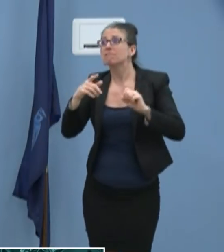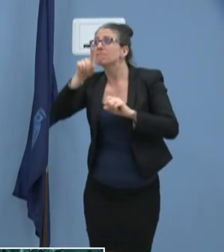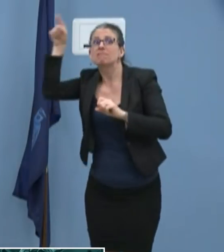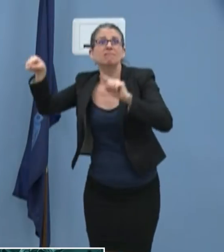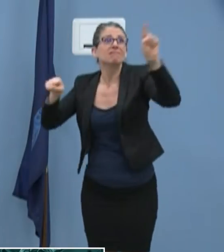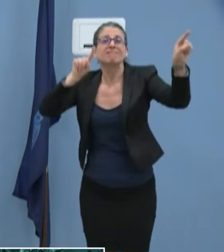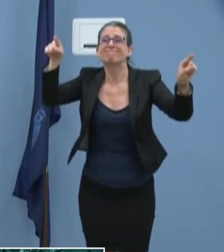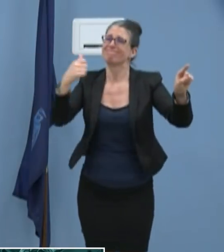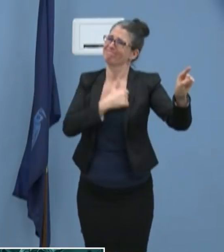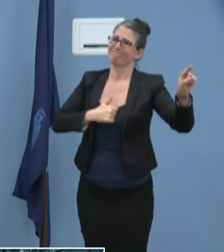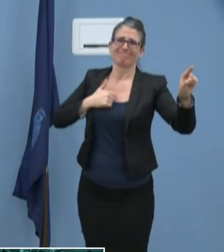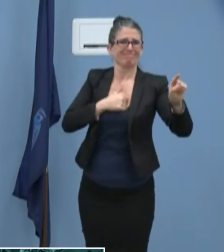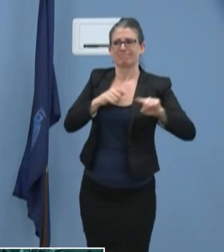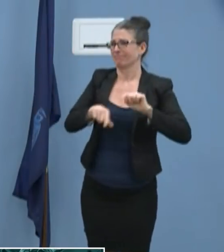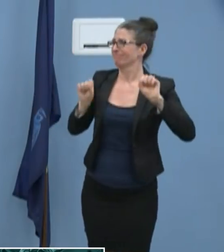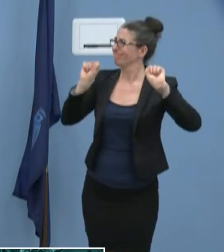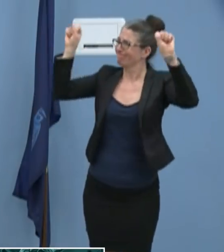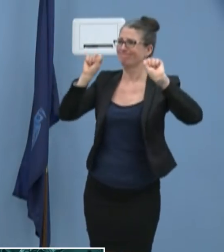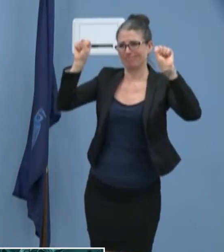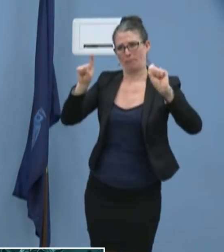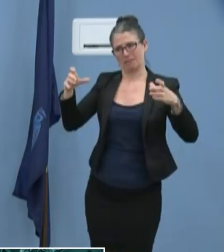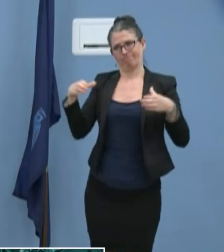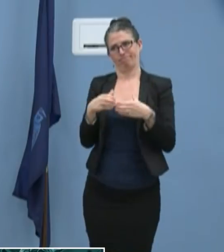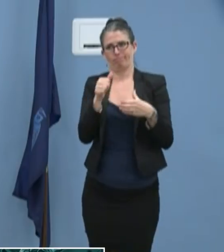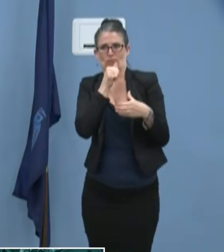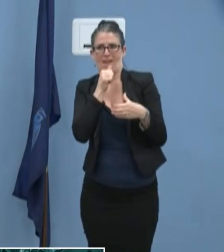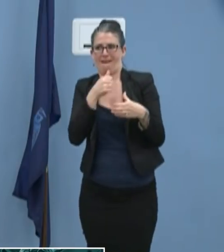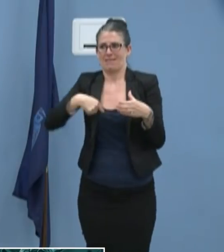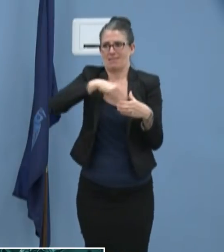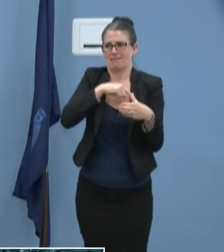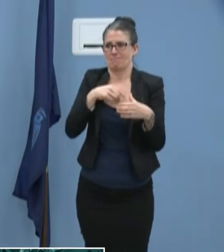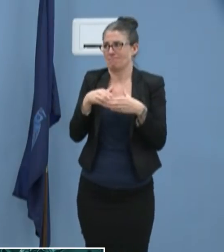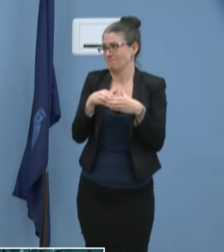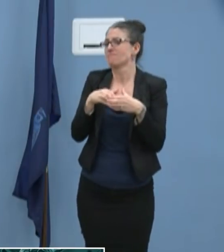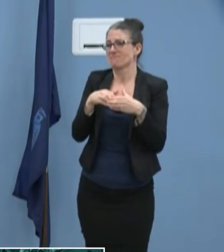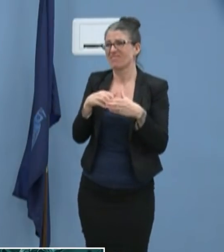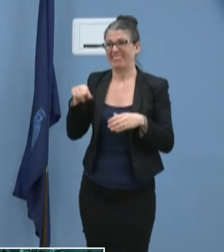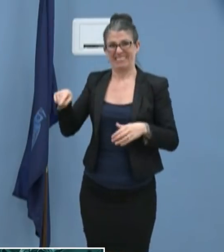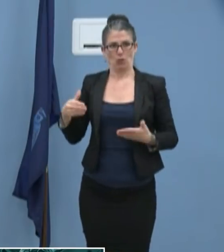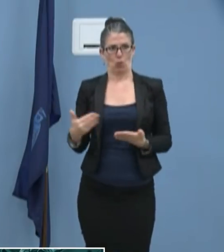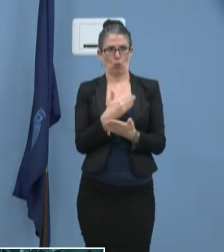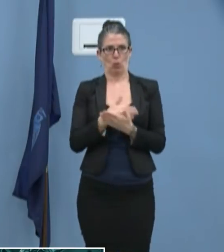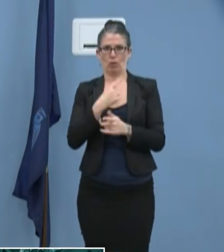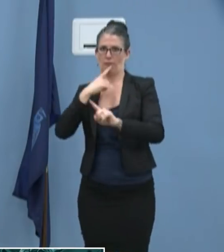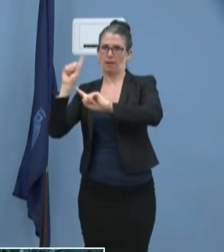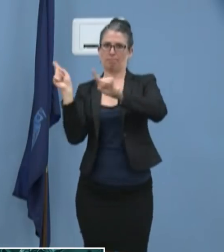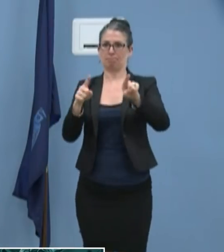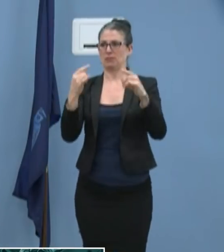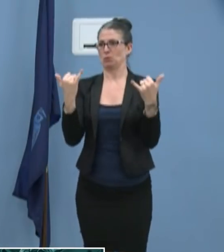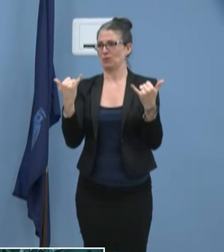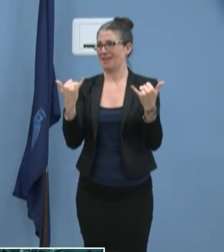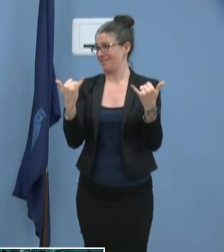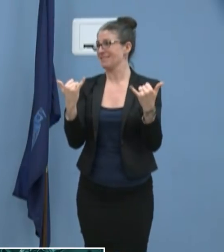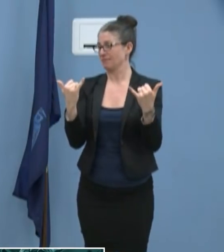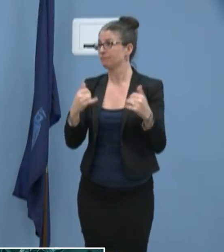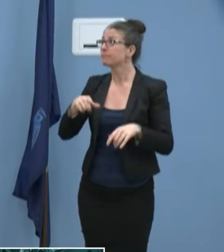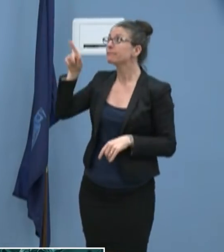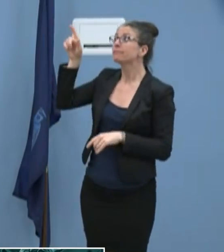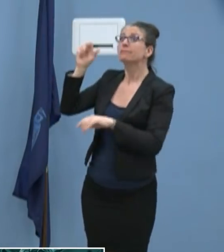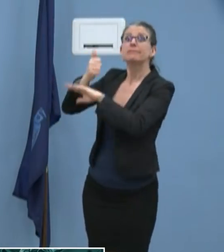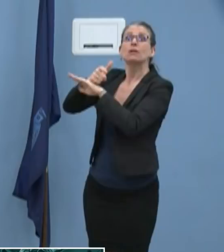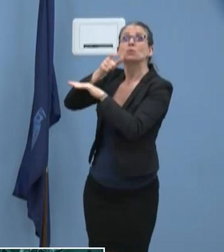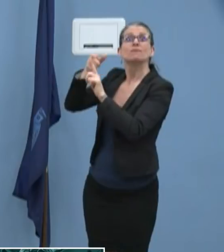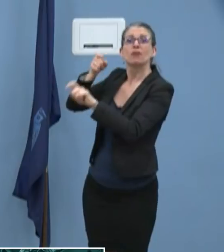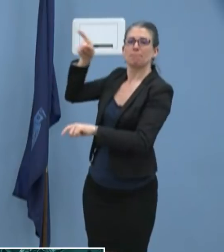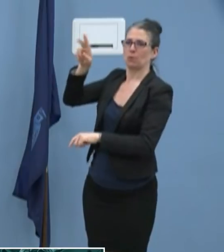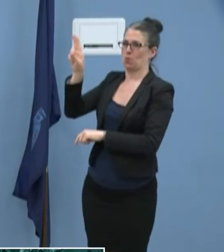This prohibition is consistent with the latest recommendations from the U.S. CDC and it applies uniformly across the